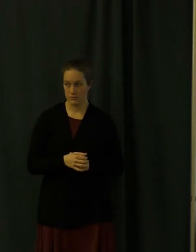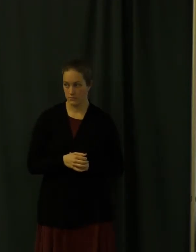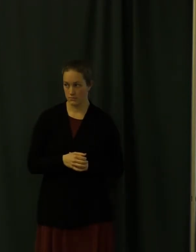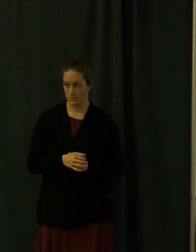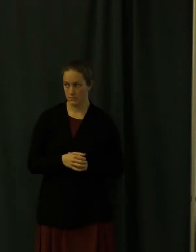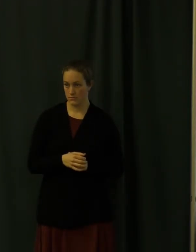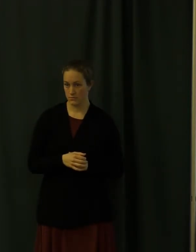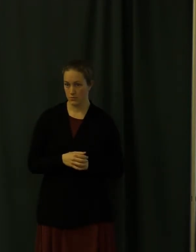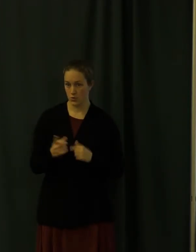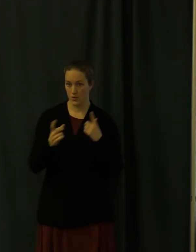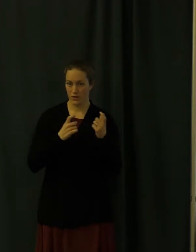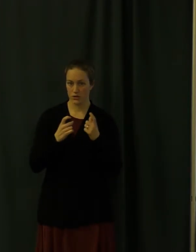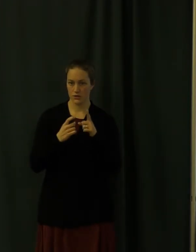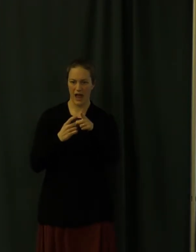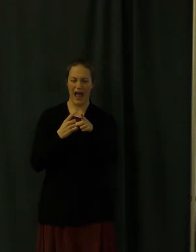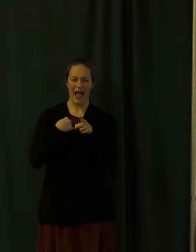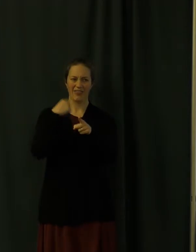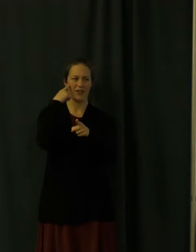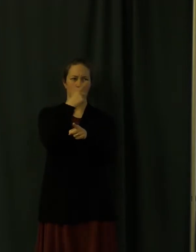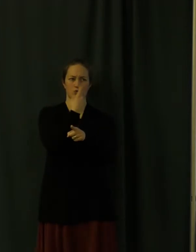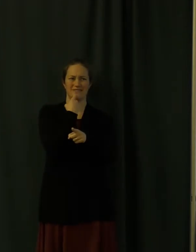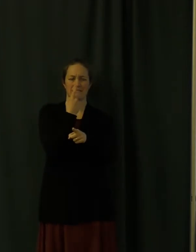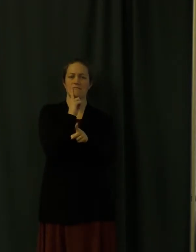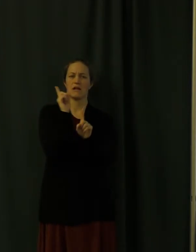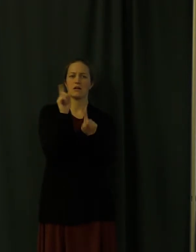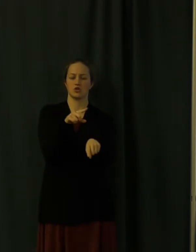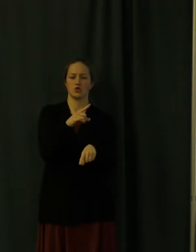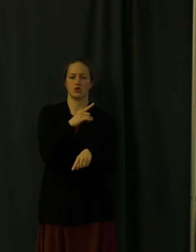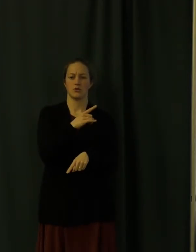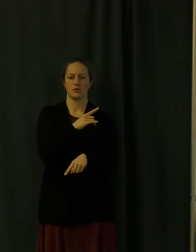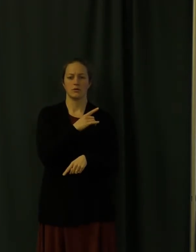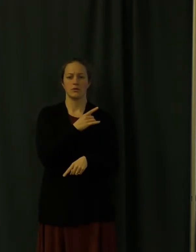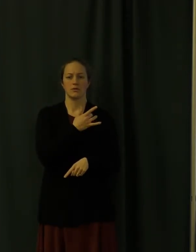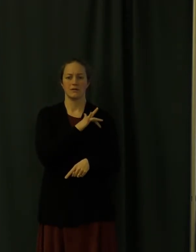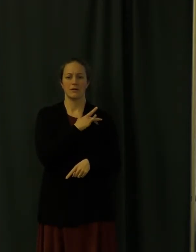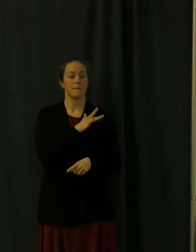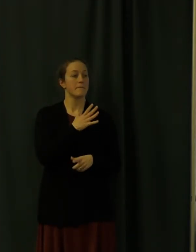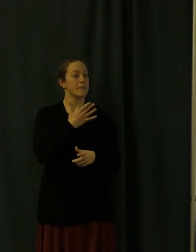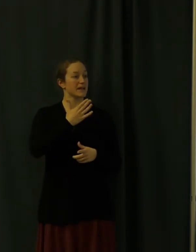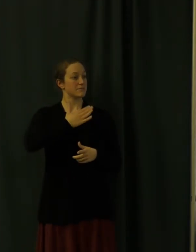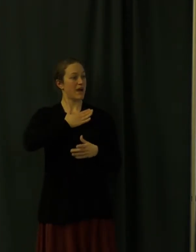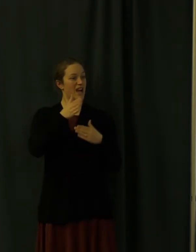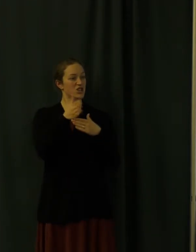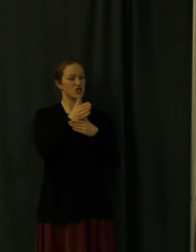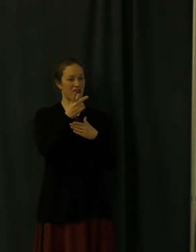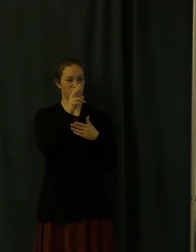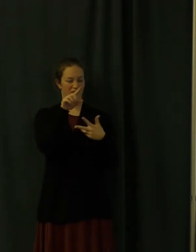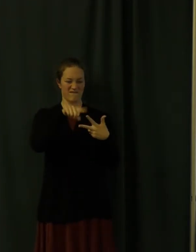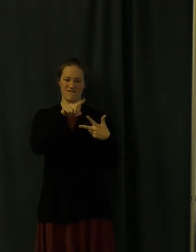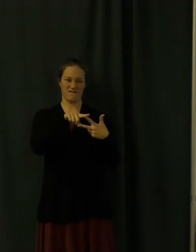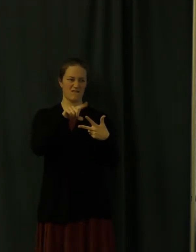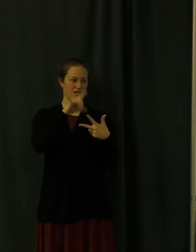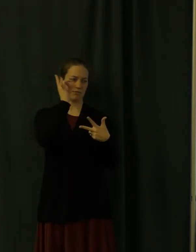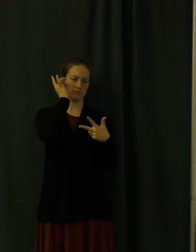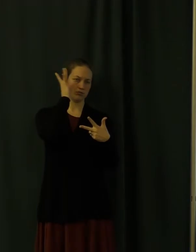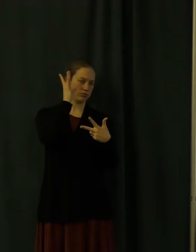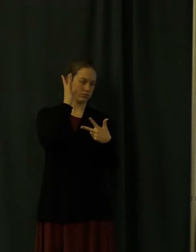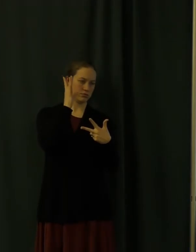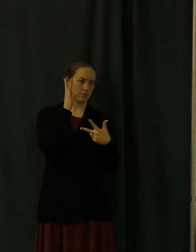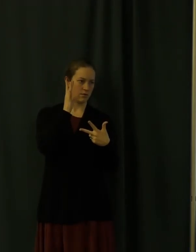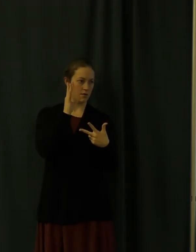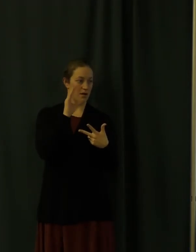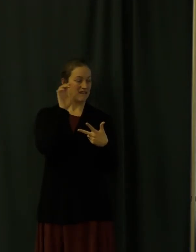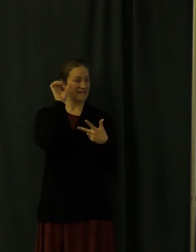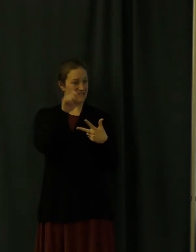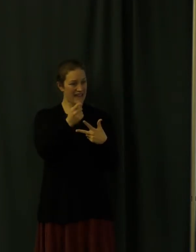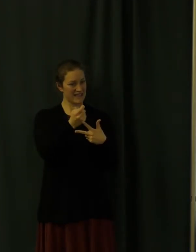Question? I think you just answered it. So, because my shared drive is a mess. Yes, But say it. if I tried, can you delete